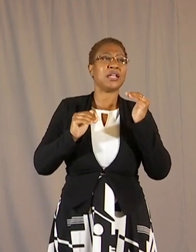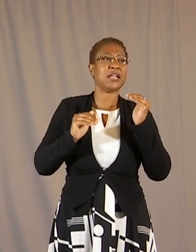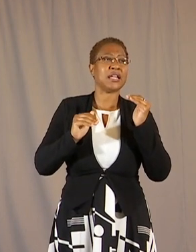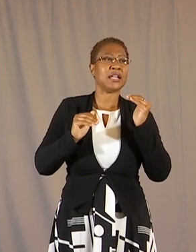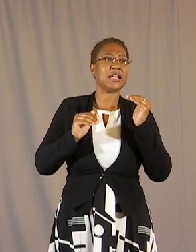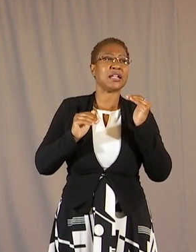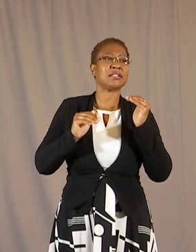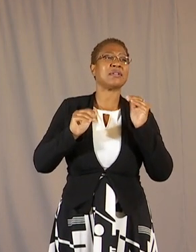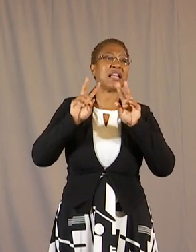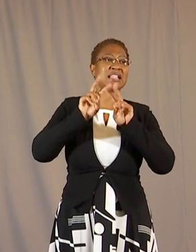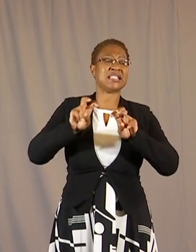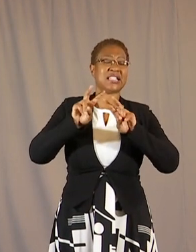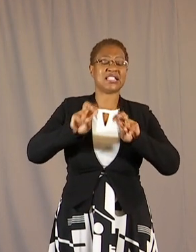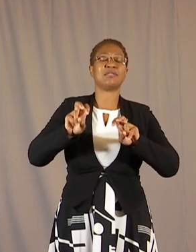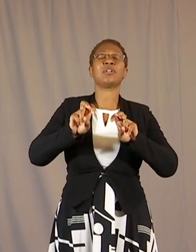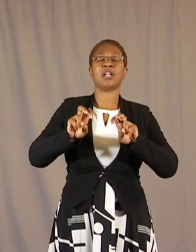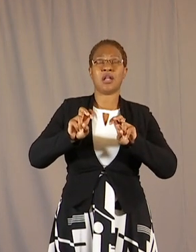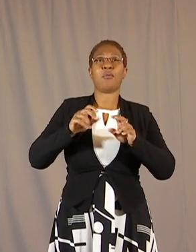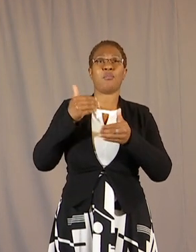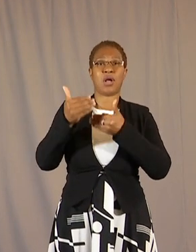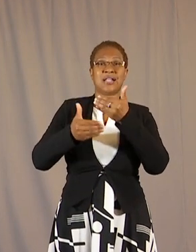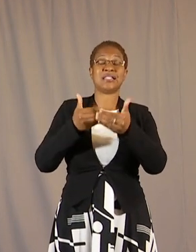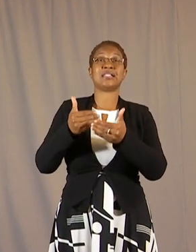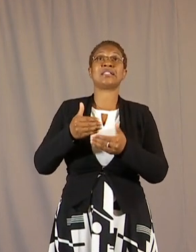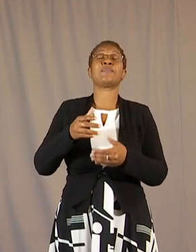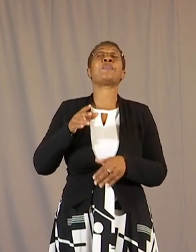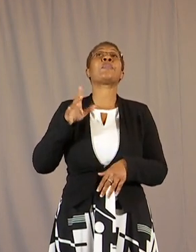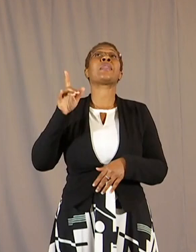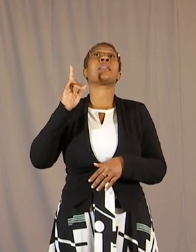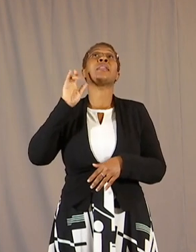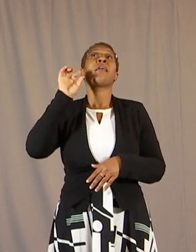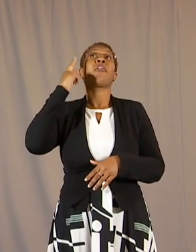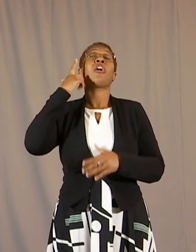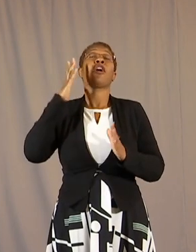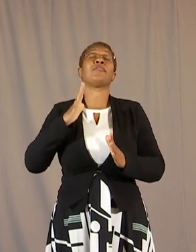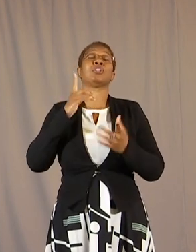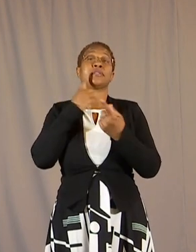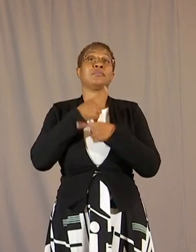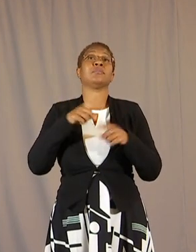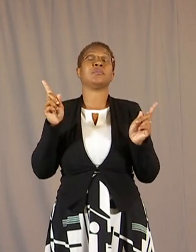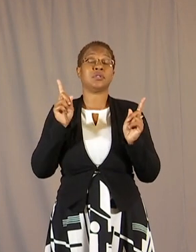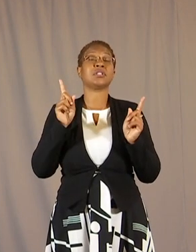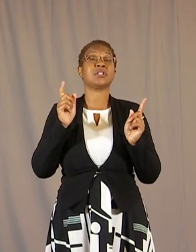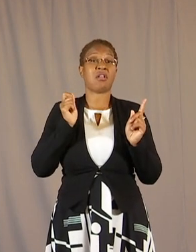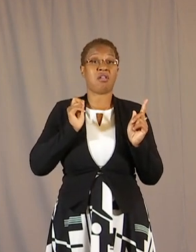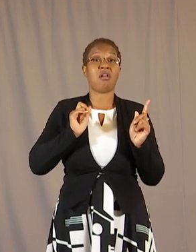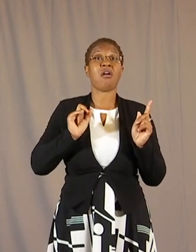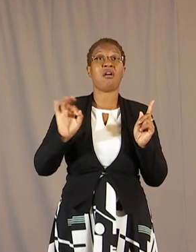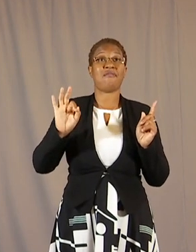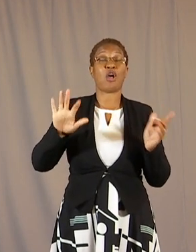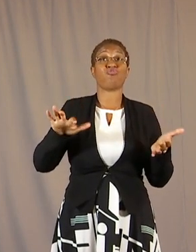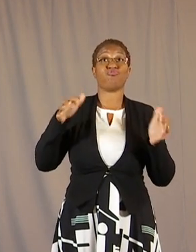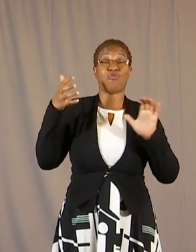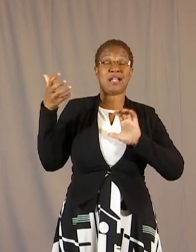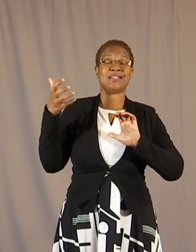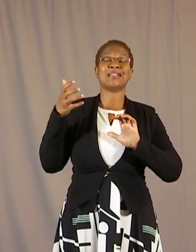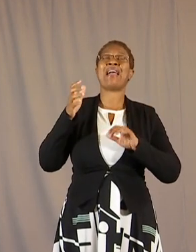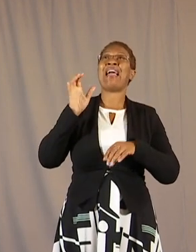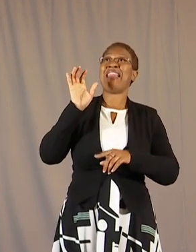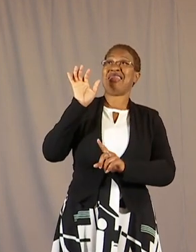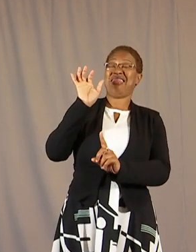the governor's declaration of racism as a public health crisis as a tangible way for us to